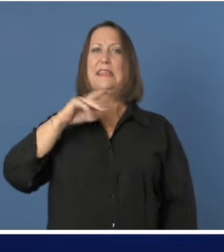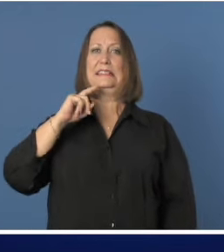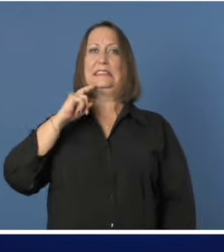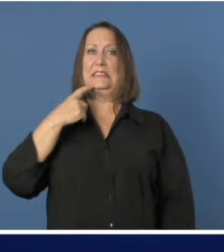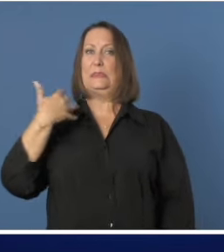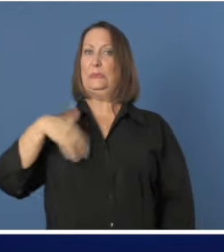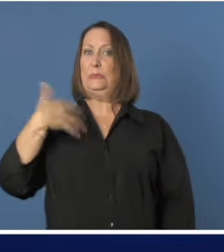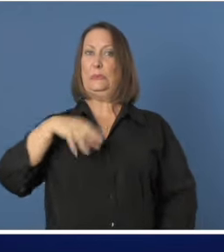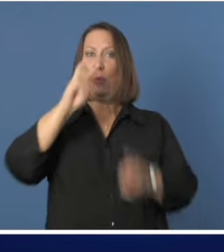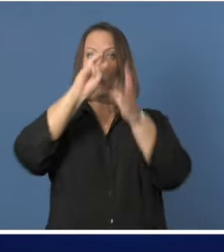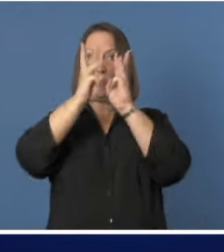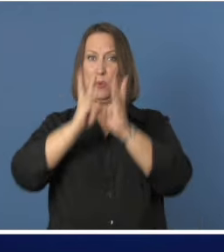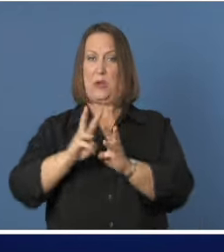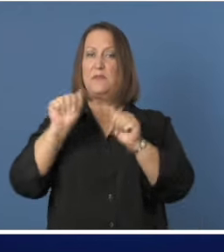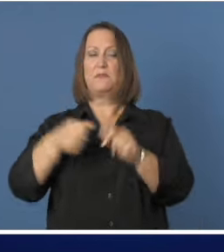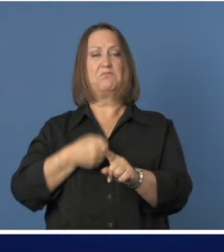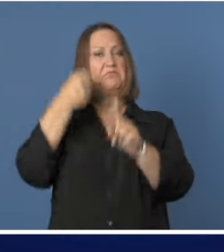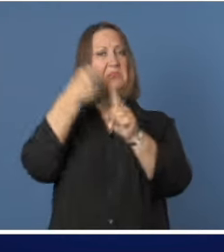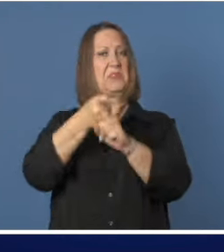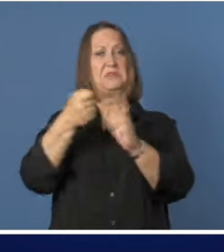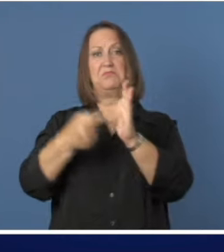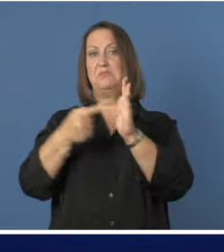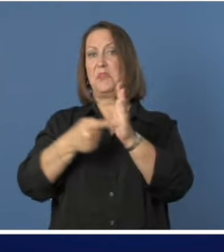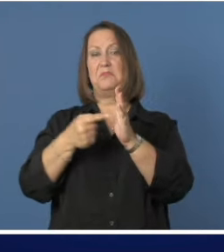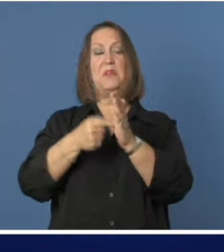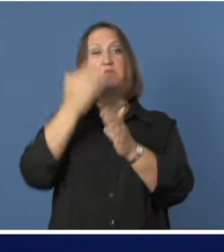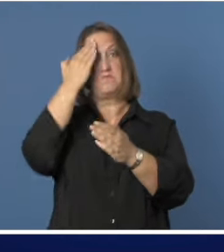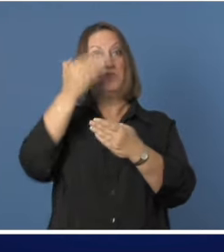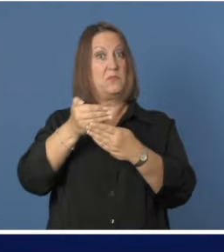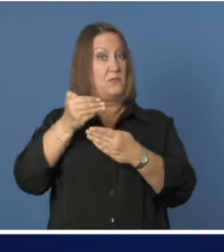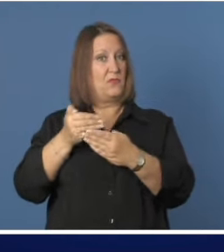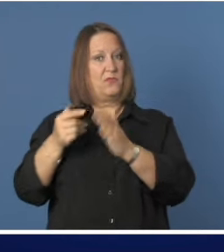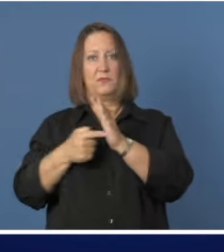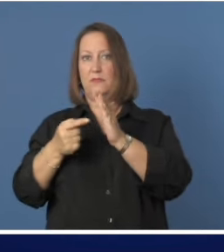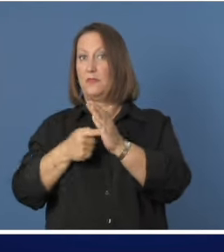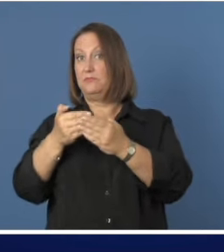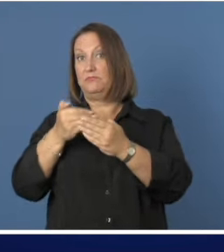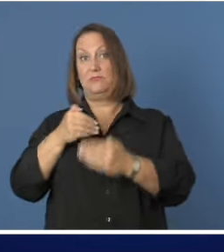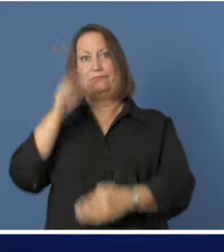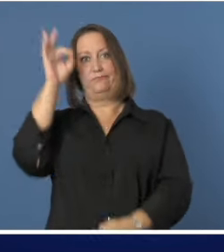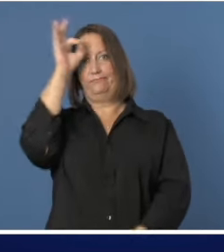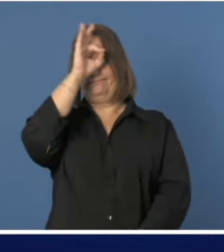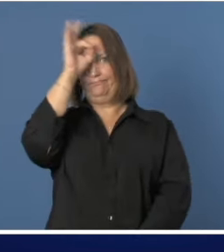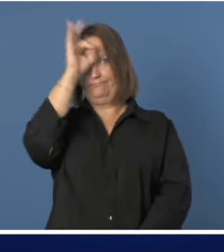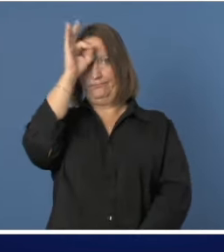Severe weather can strike with little or no warning.